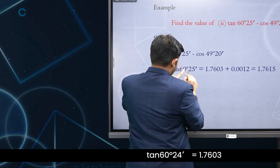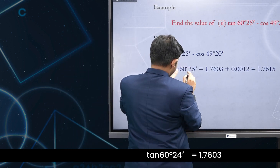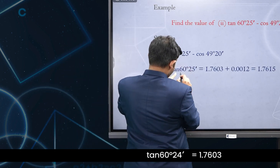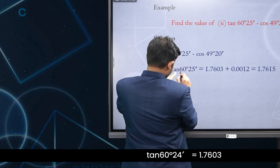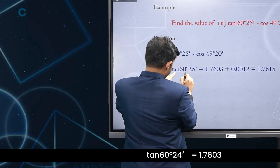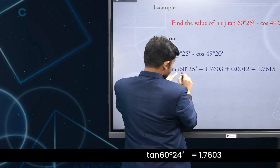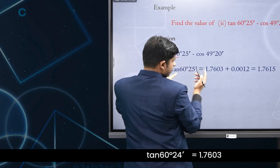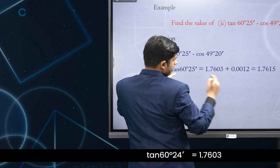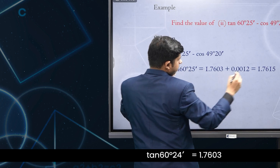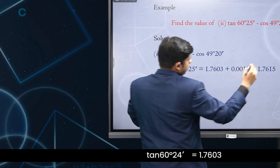1.7603.